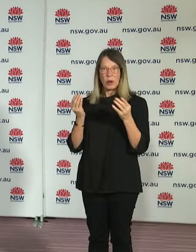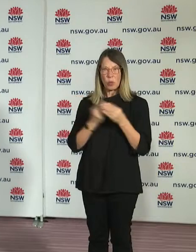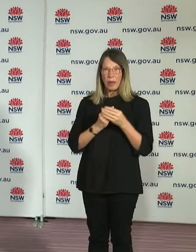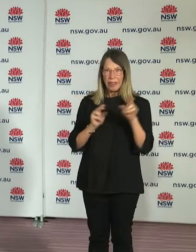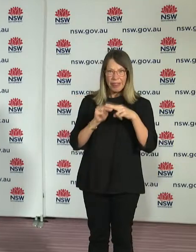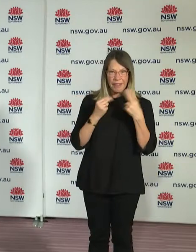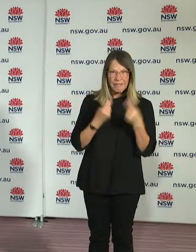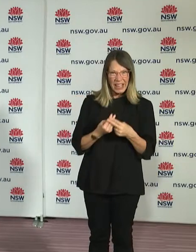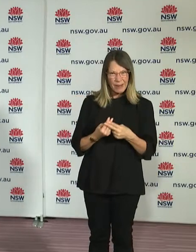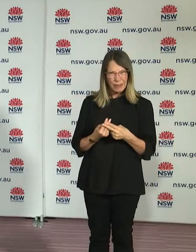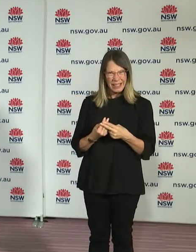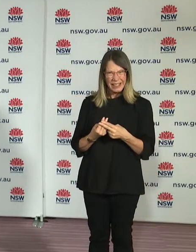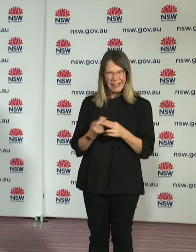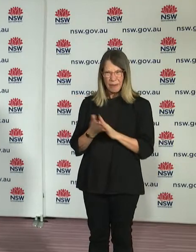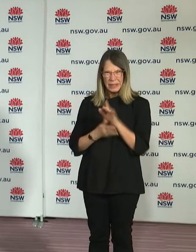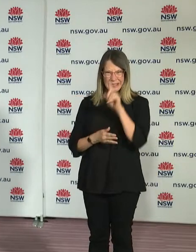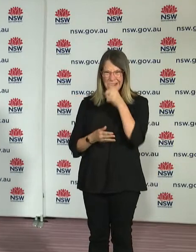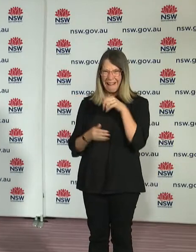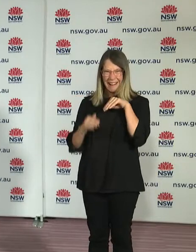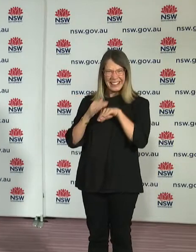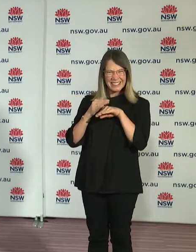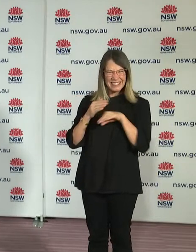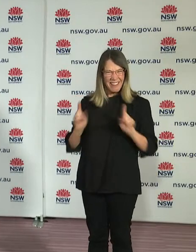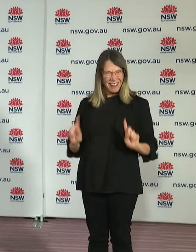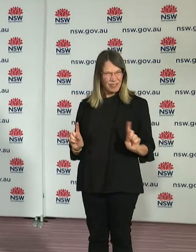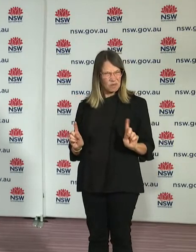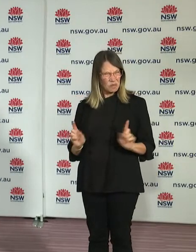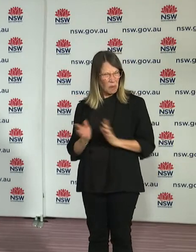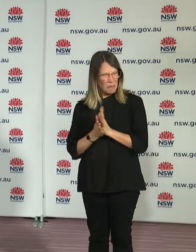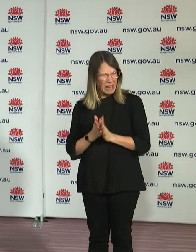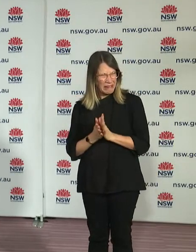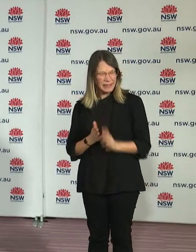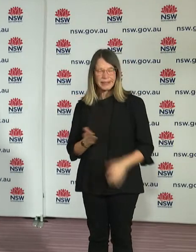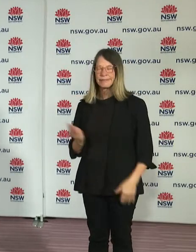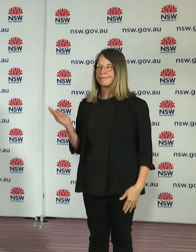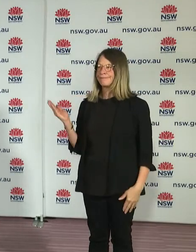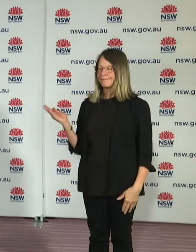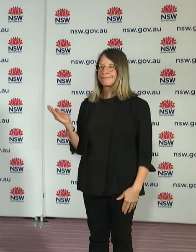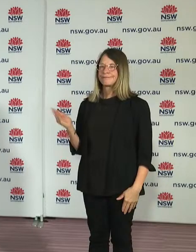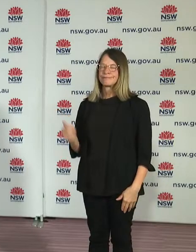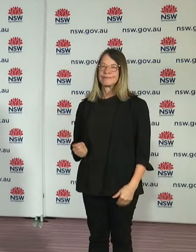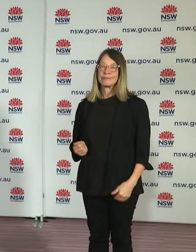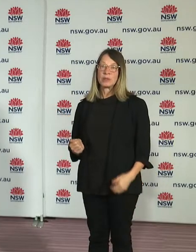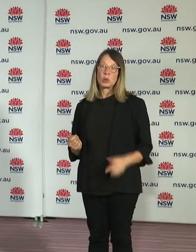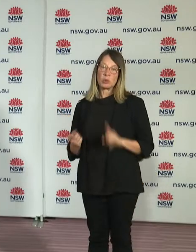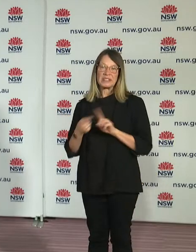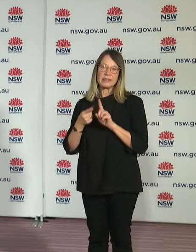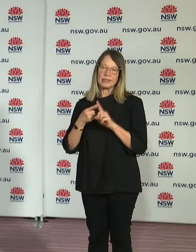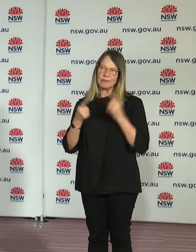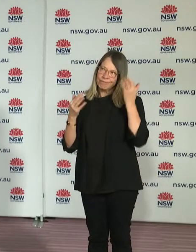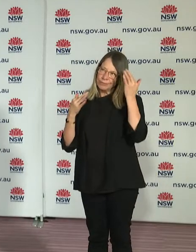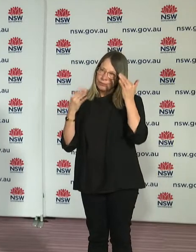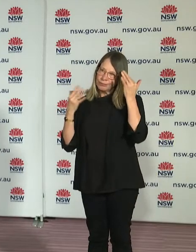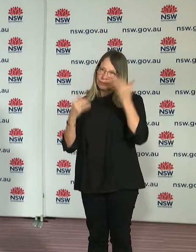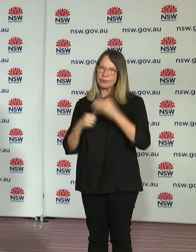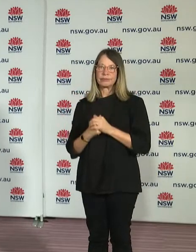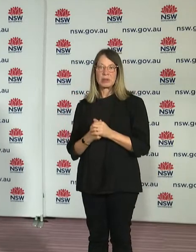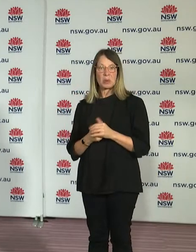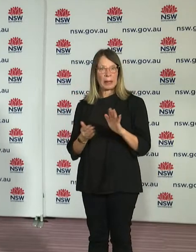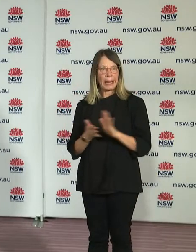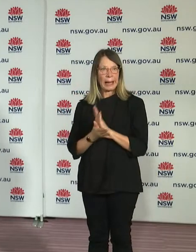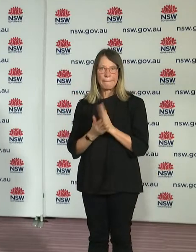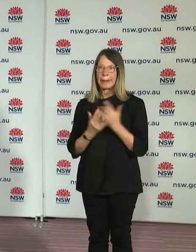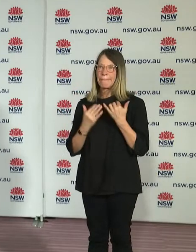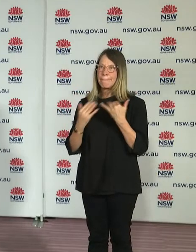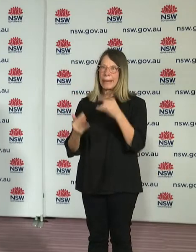to give some clarity in the next few days on those. We're obviously enormously pleased at the increasing numbers of vaccinations